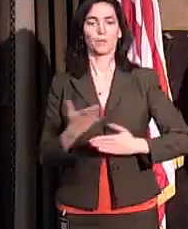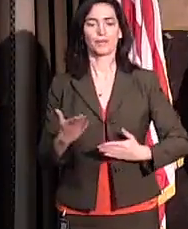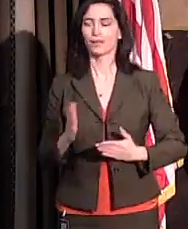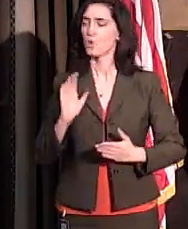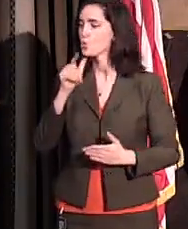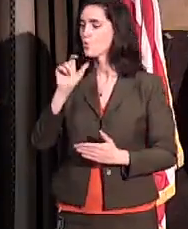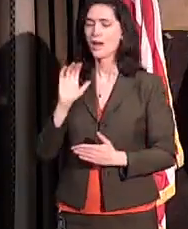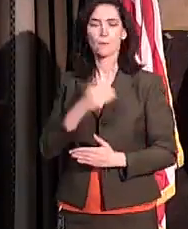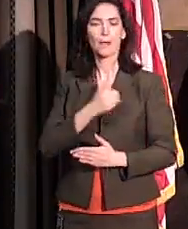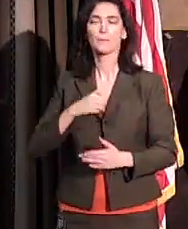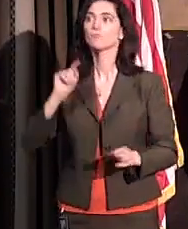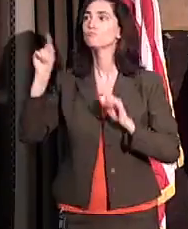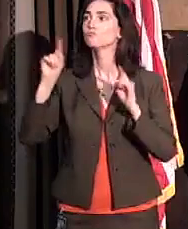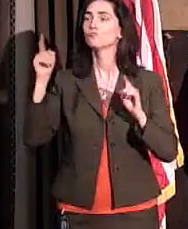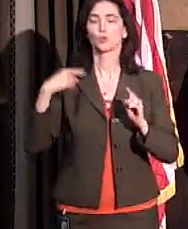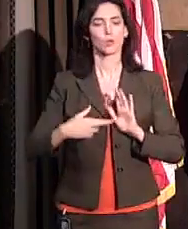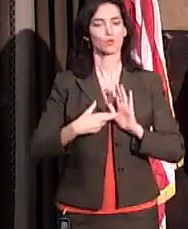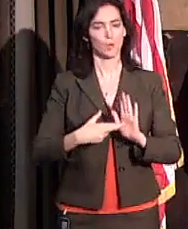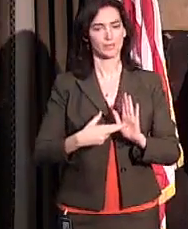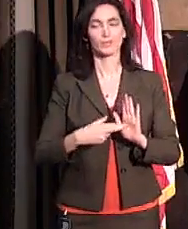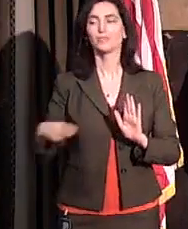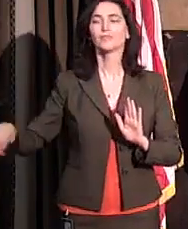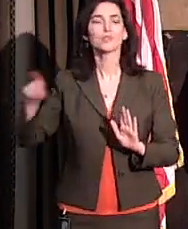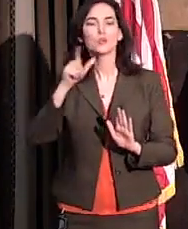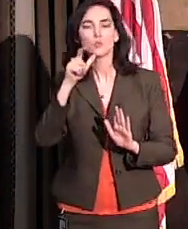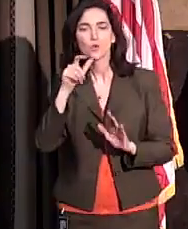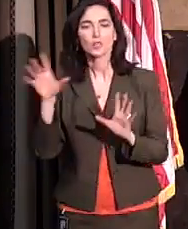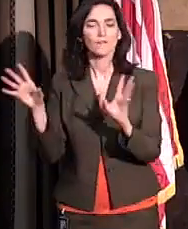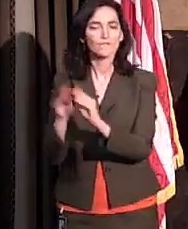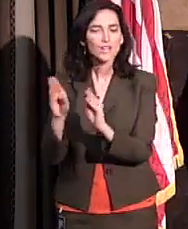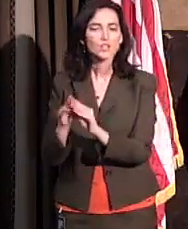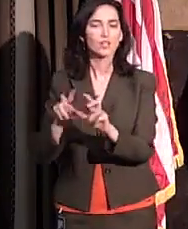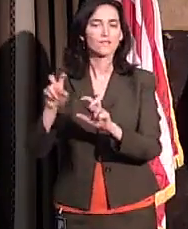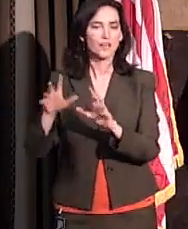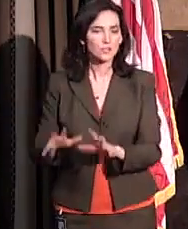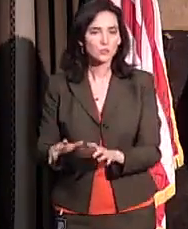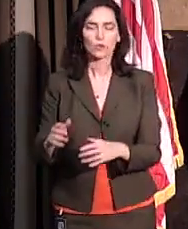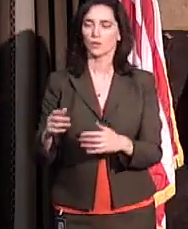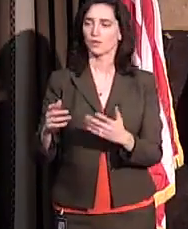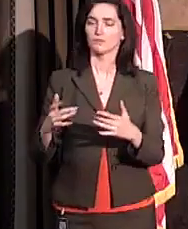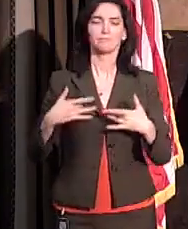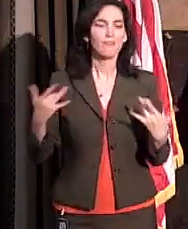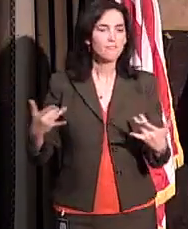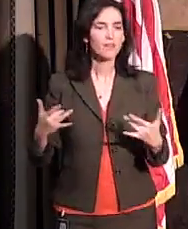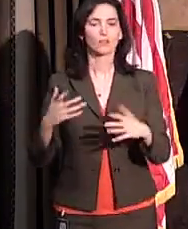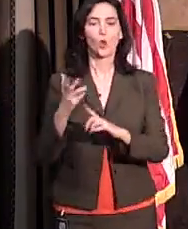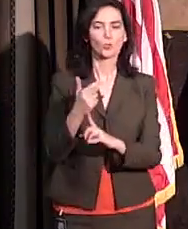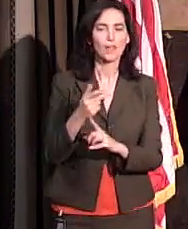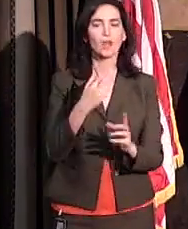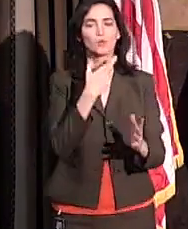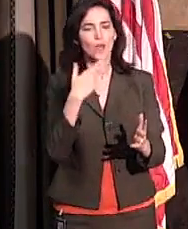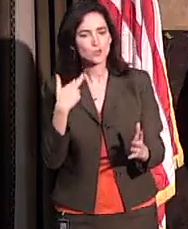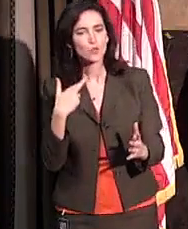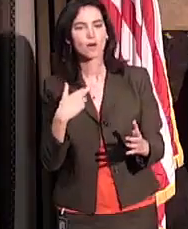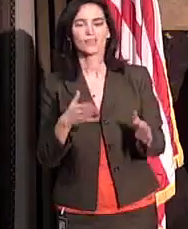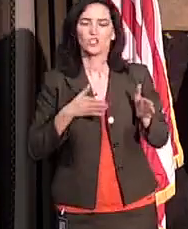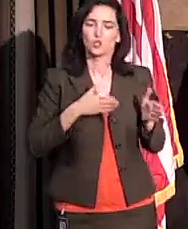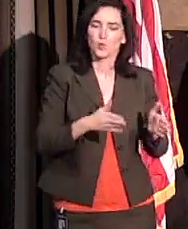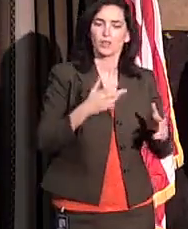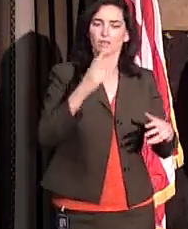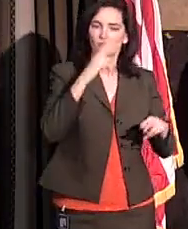who are those convention and visitors bureaus, attractions, hotels, restaurants, main streets, and parks